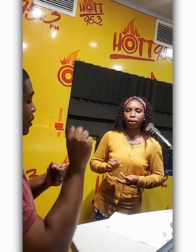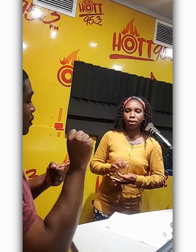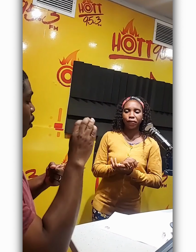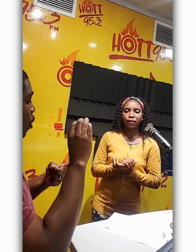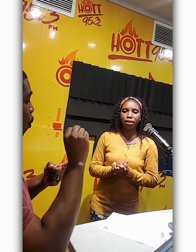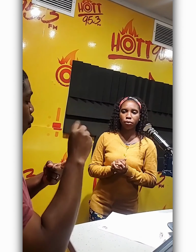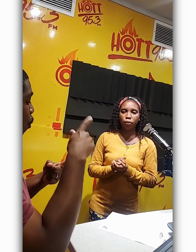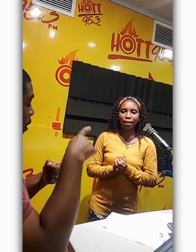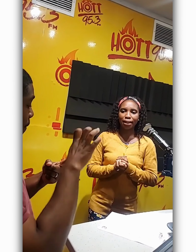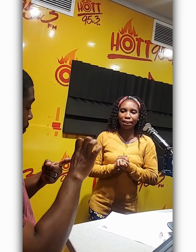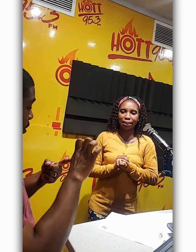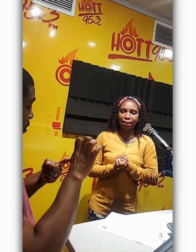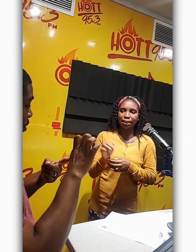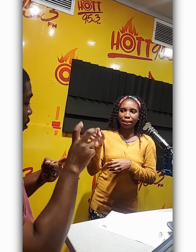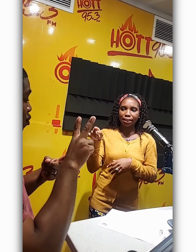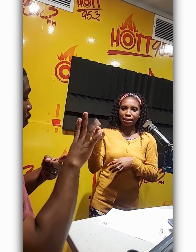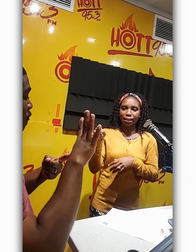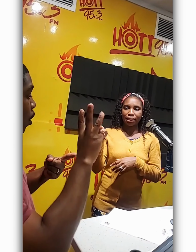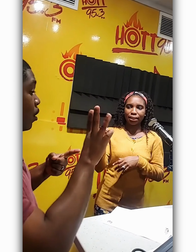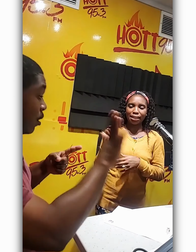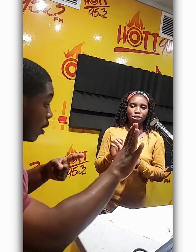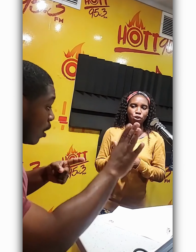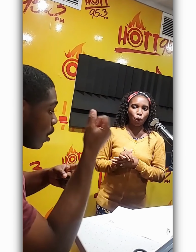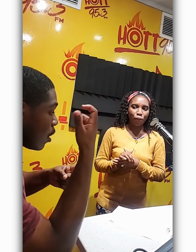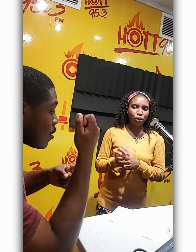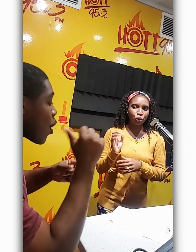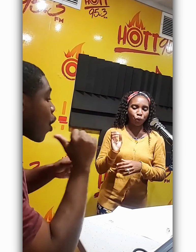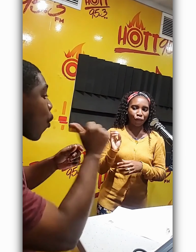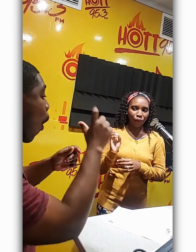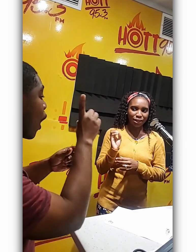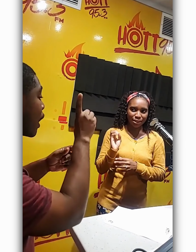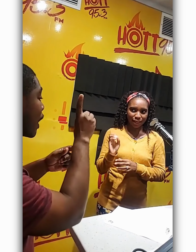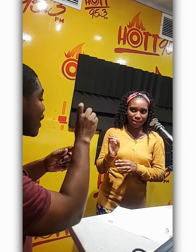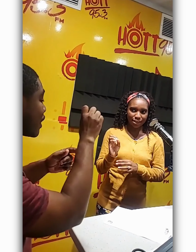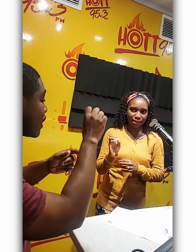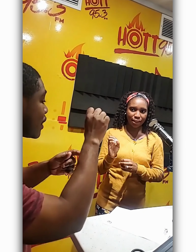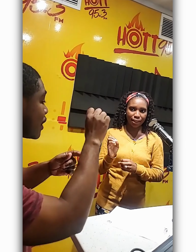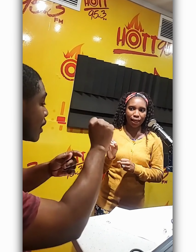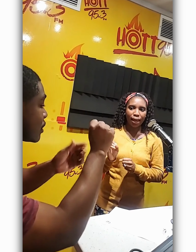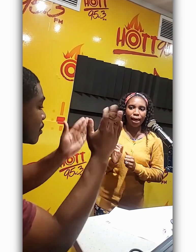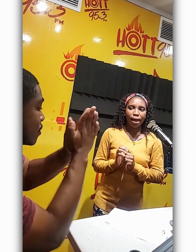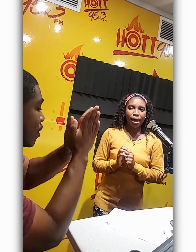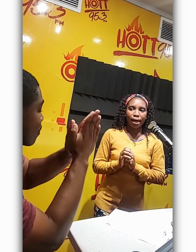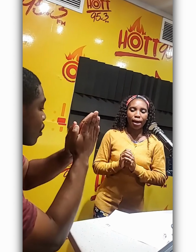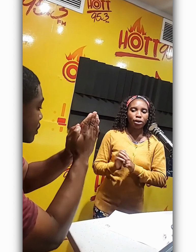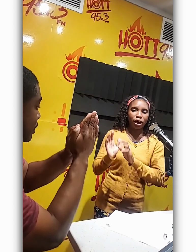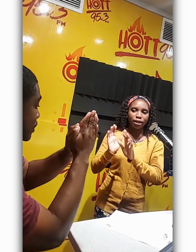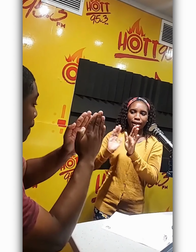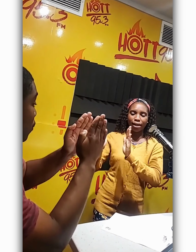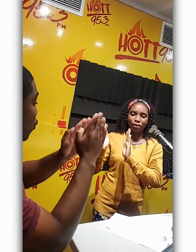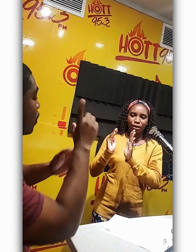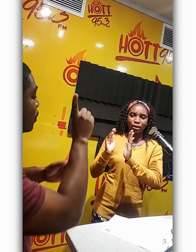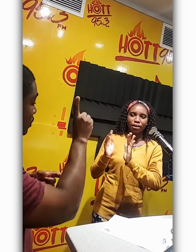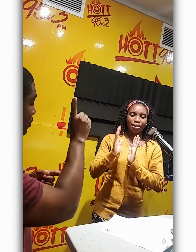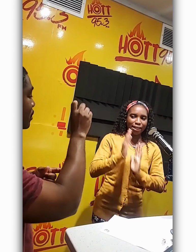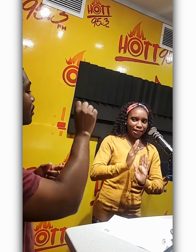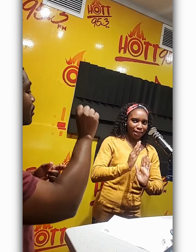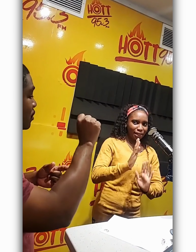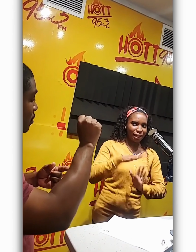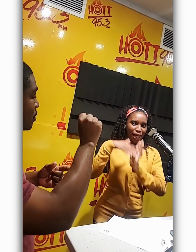Okay, so the first one, the scope 246. Not together. D